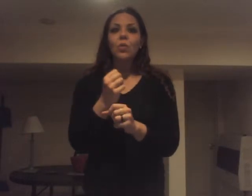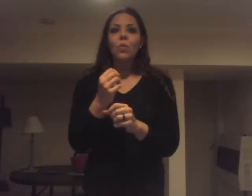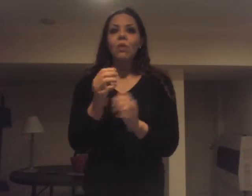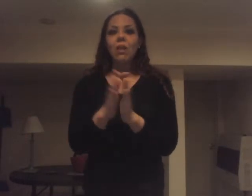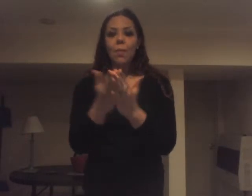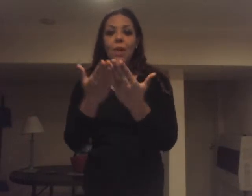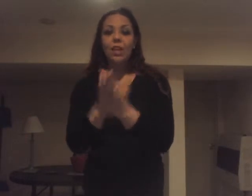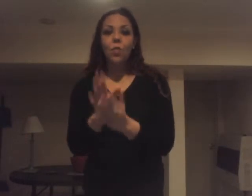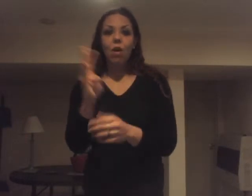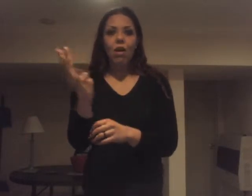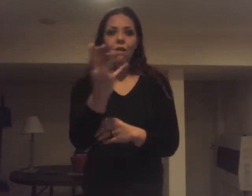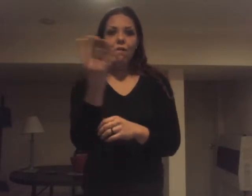edition it's in currently.